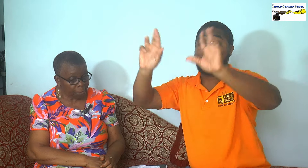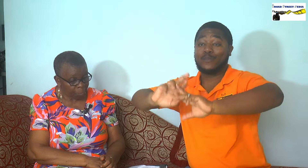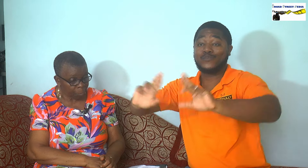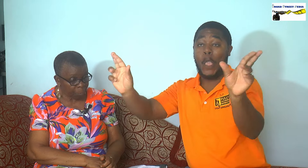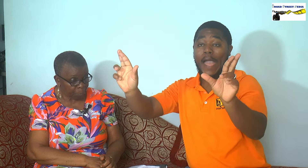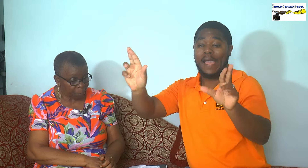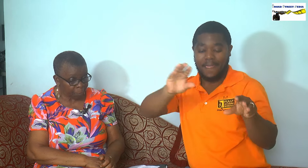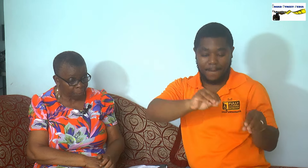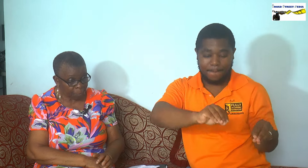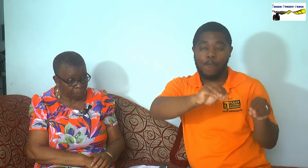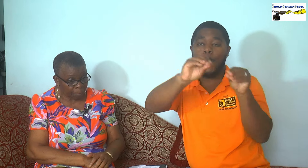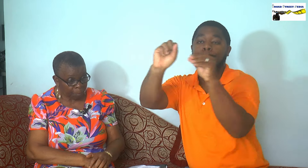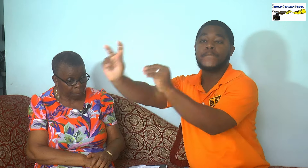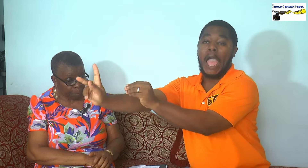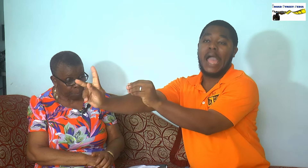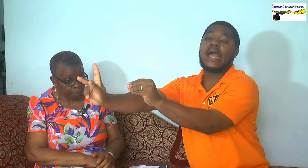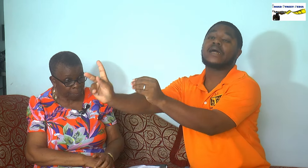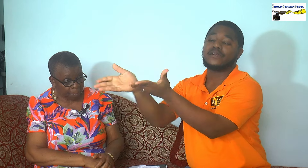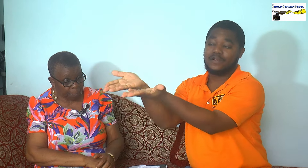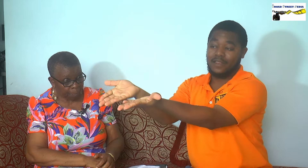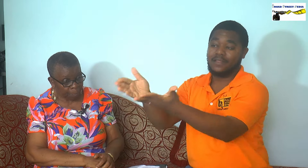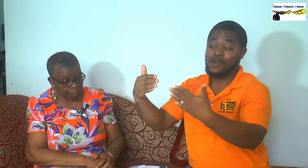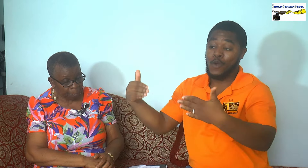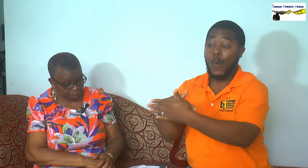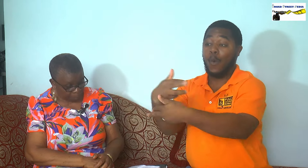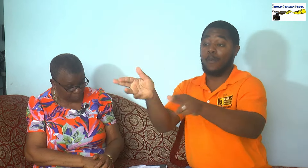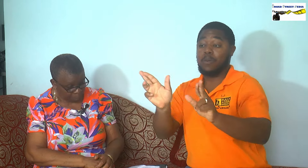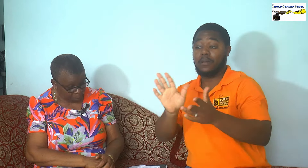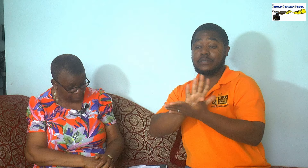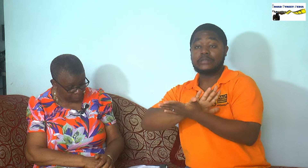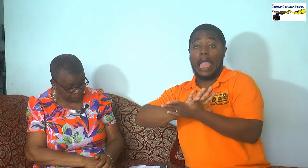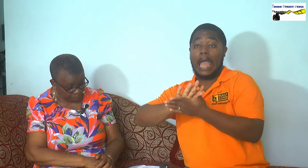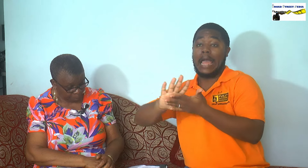were finished at the Irving Wilson School, and they were ready to go back. That's right. And the